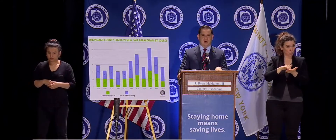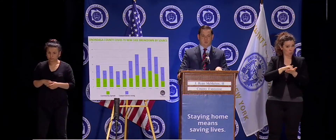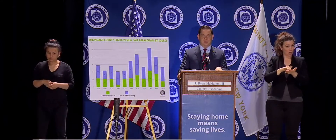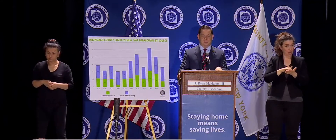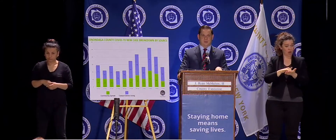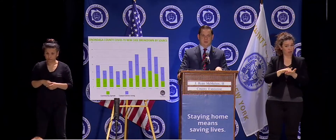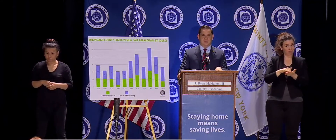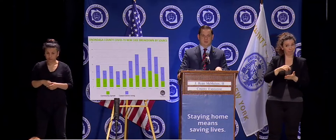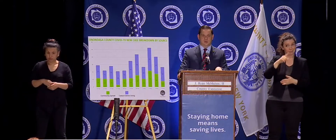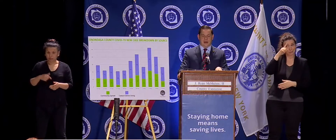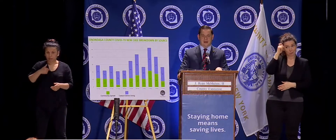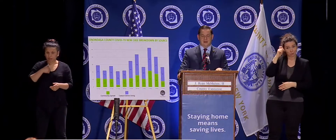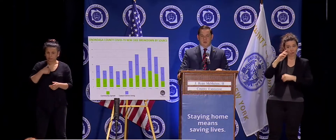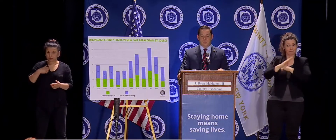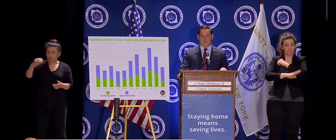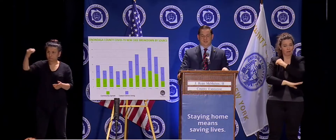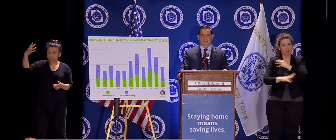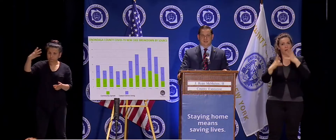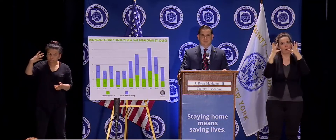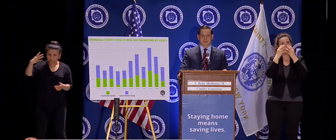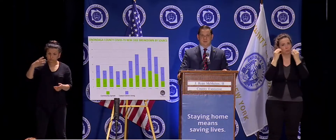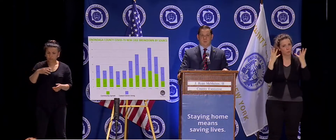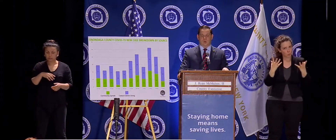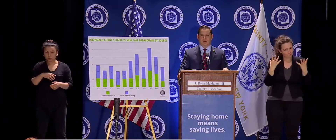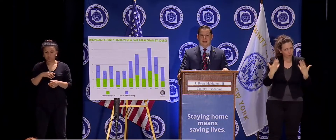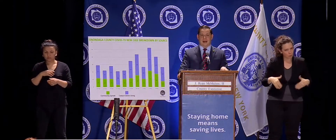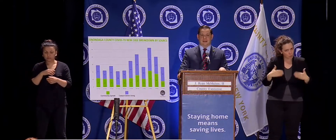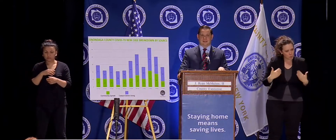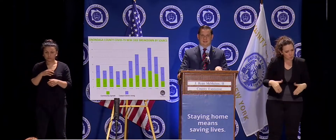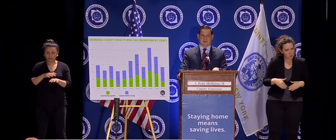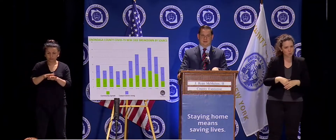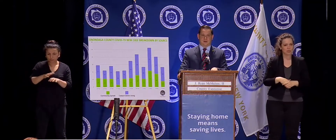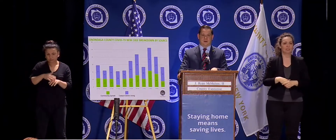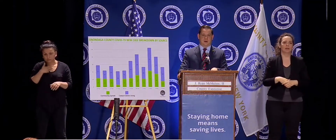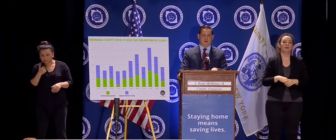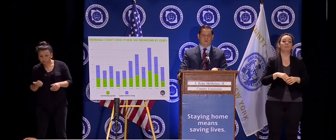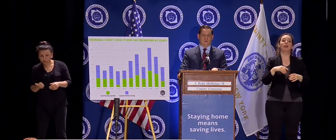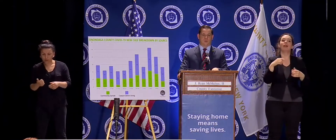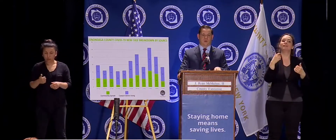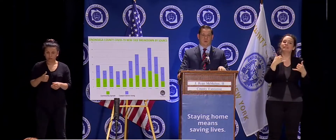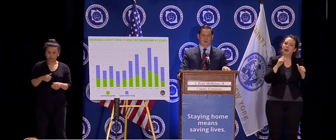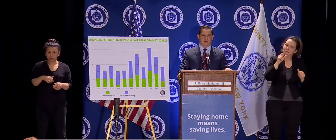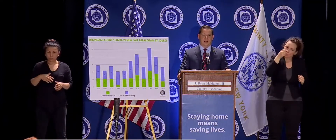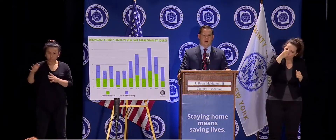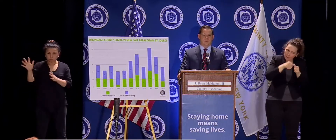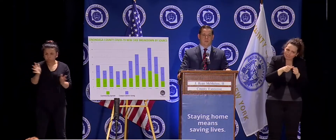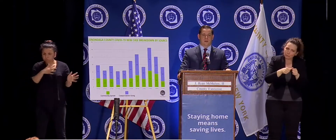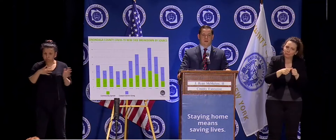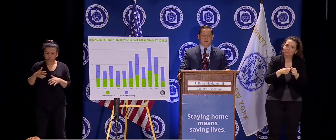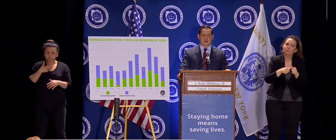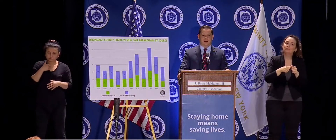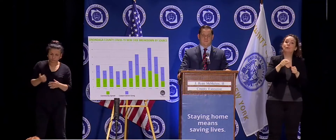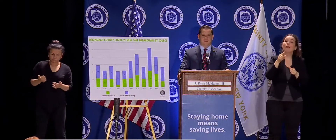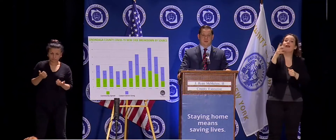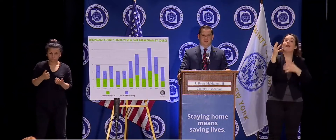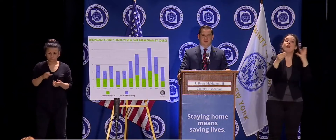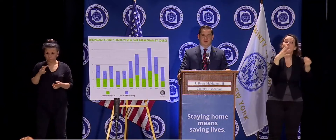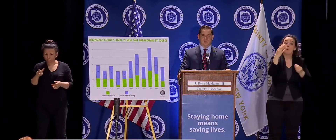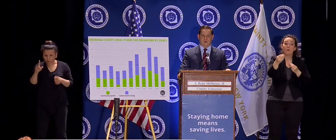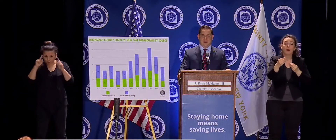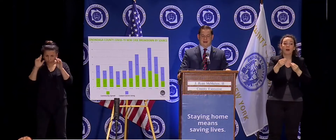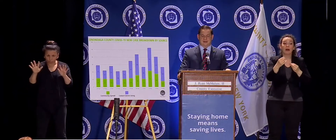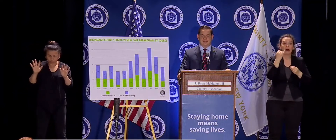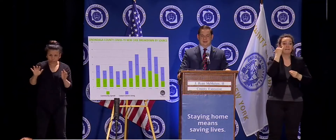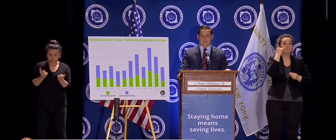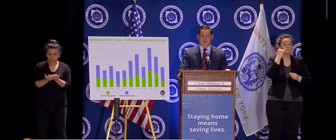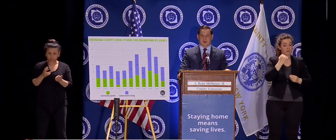mental health, we need to be able to do that. We just need to be more cognizant of when we are out, making sure that